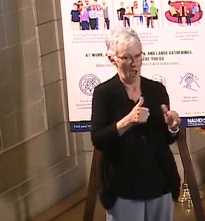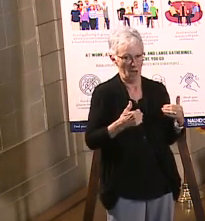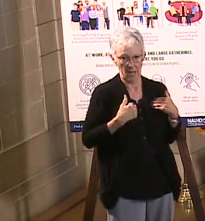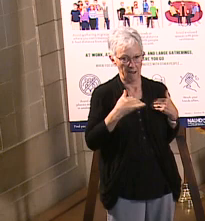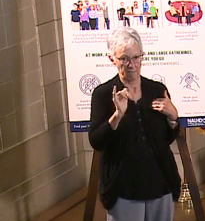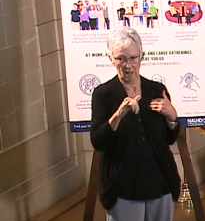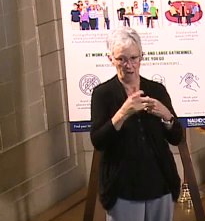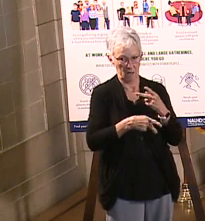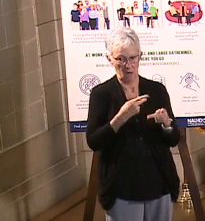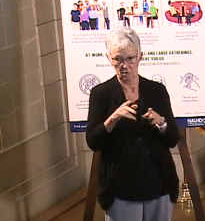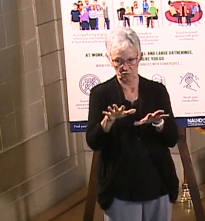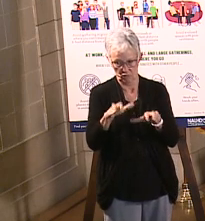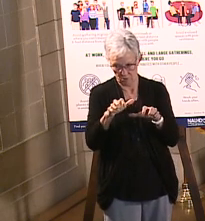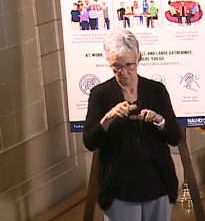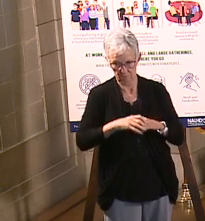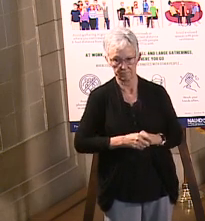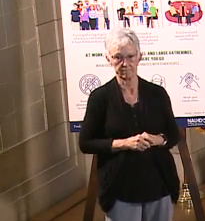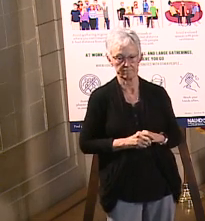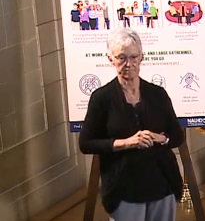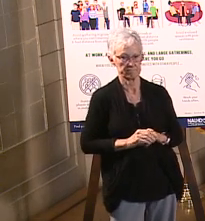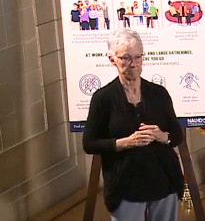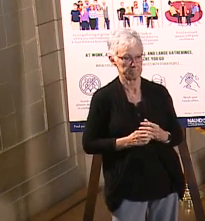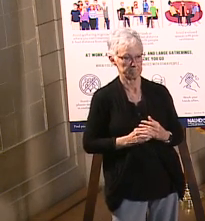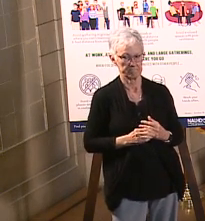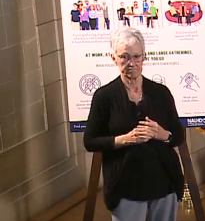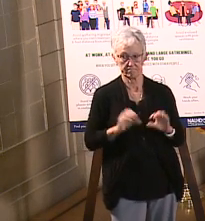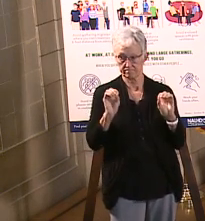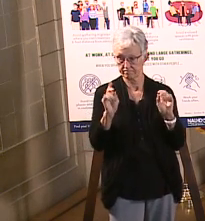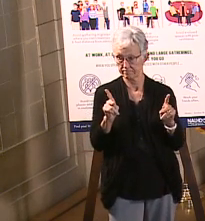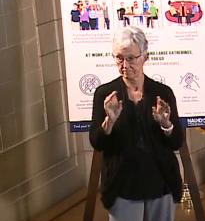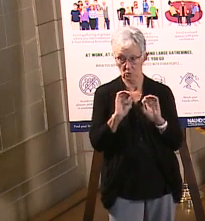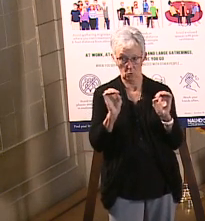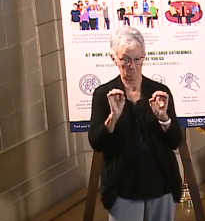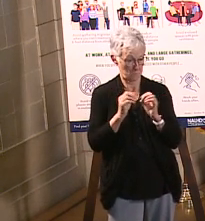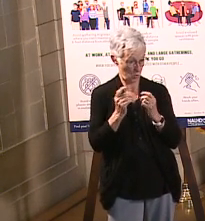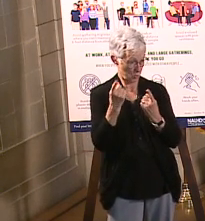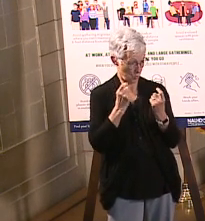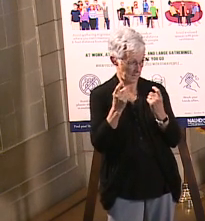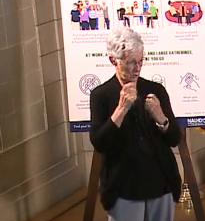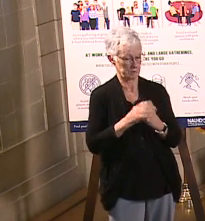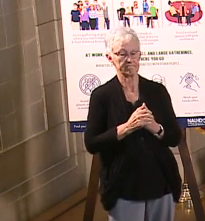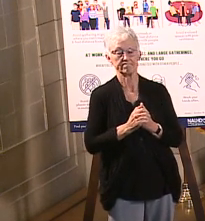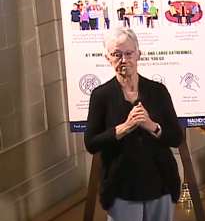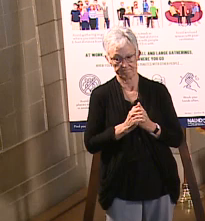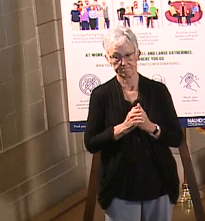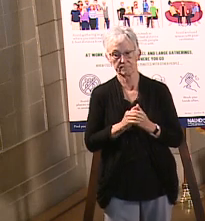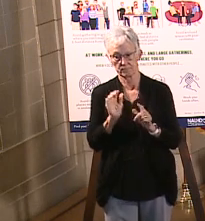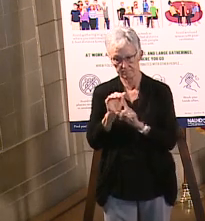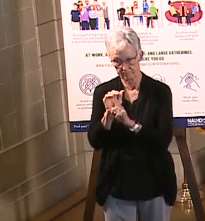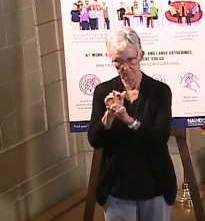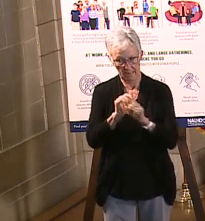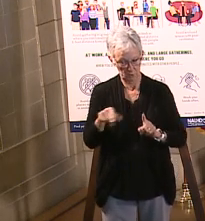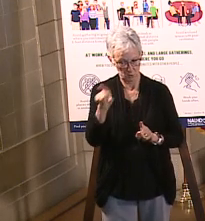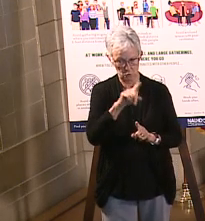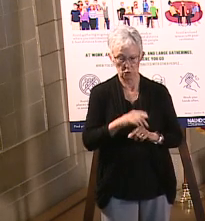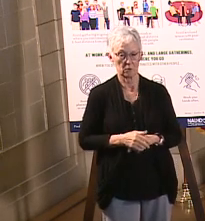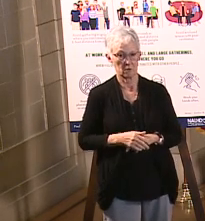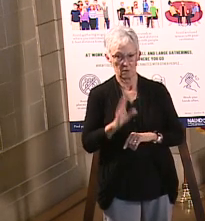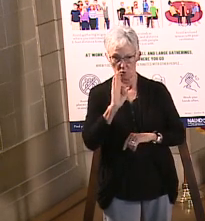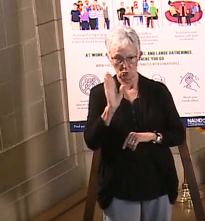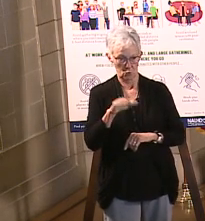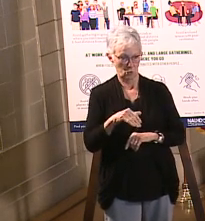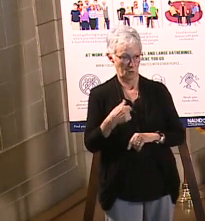All right, I don't see any other questions. Again, folks, I want to remind everybody that please, even with the great news we have about